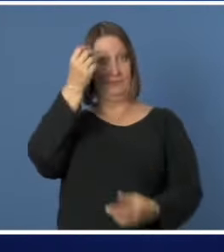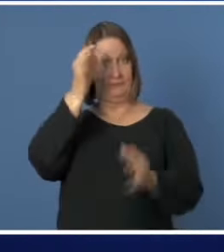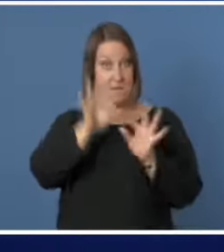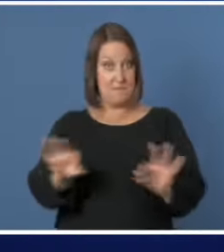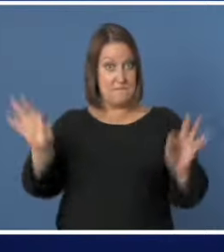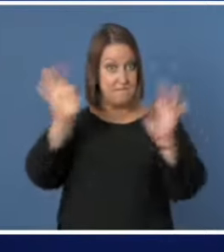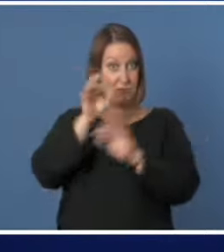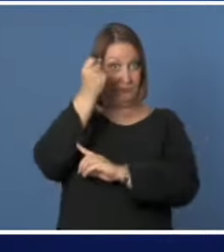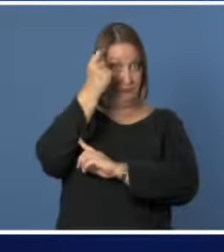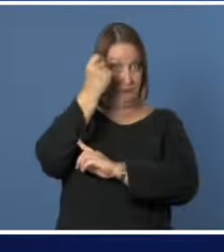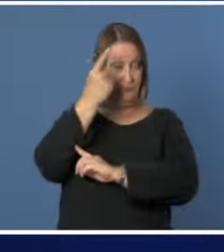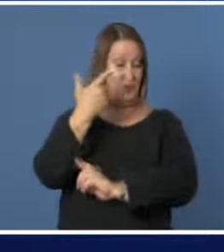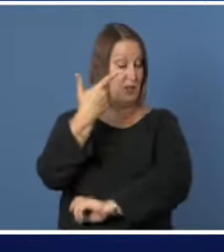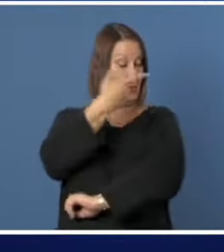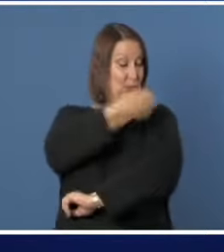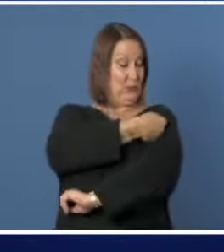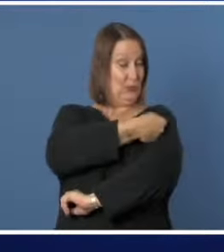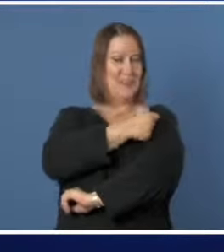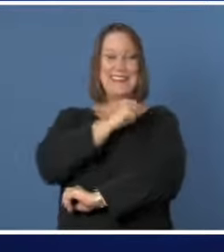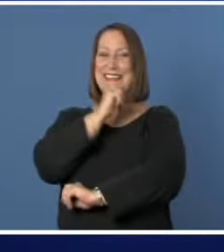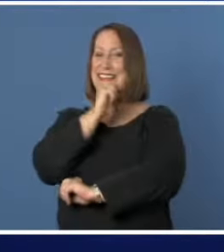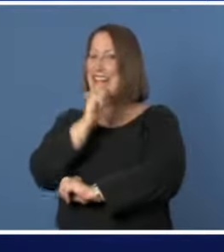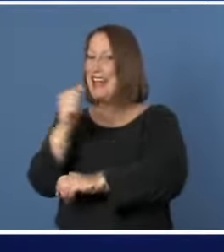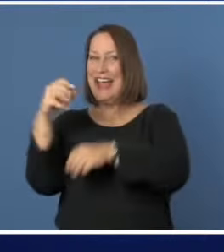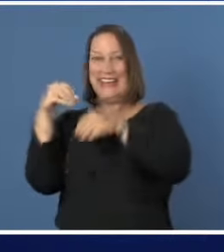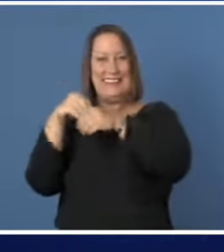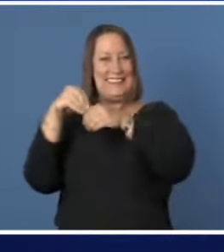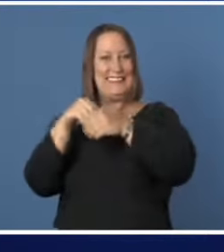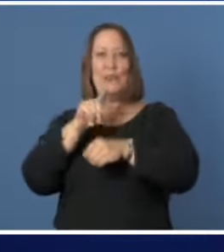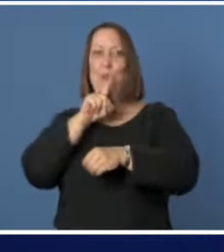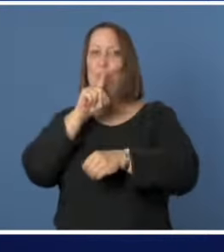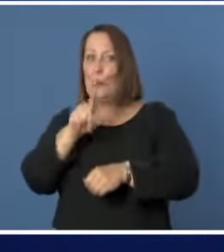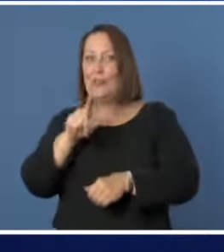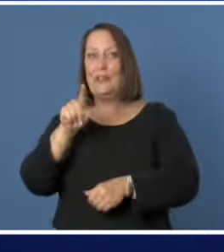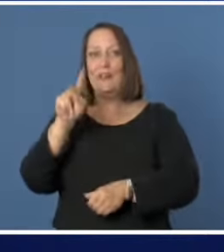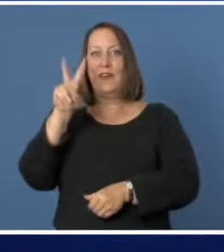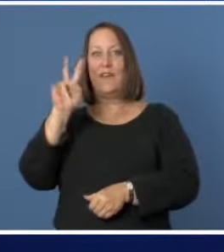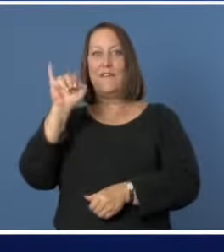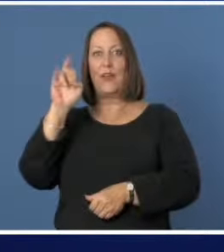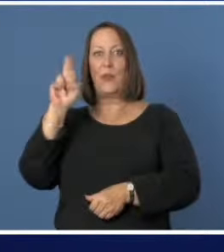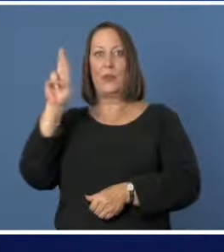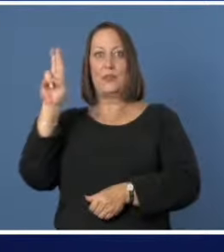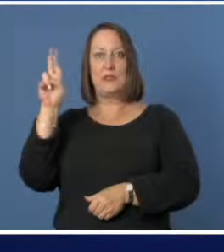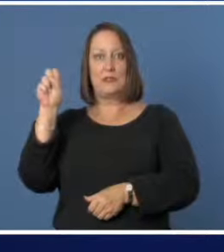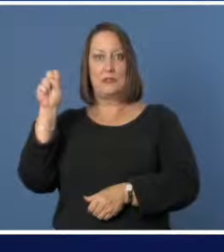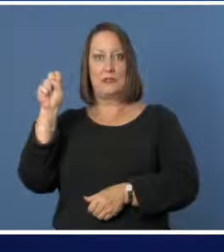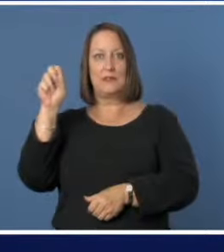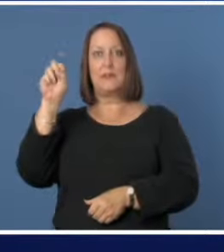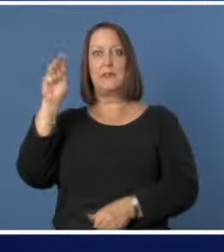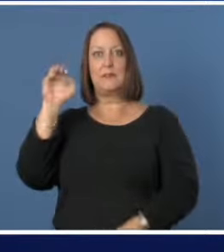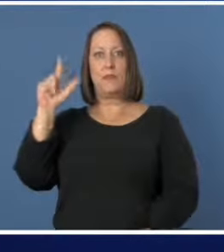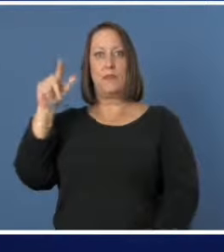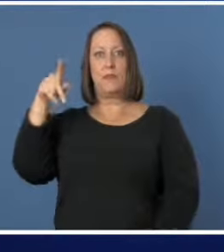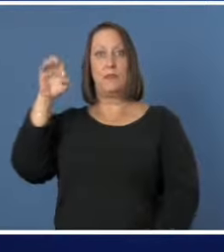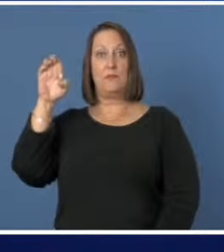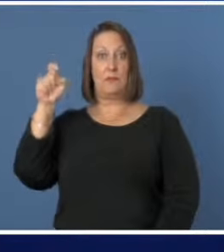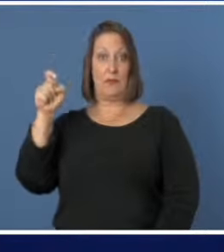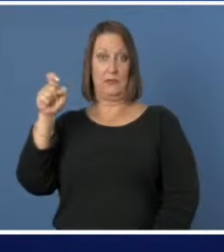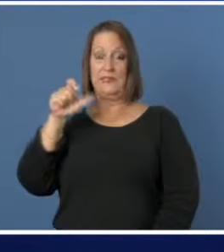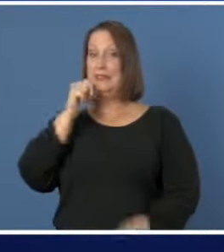The vaccination does not contain the smallpox virus and cannot